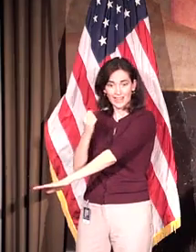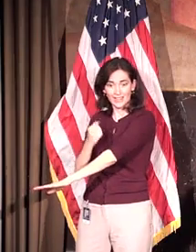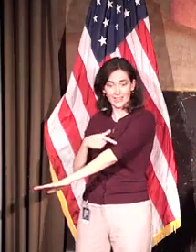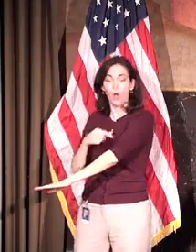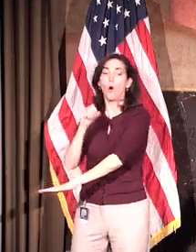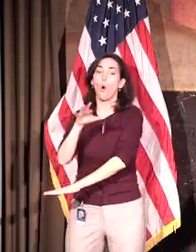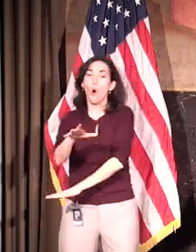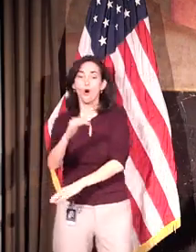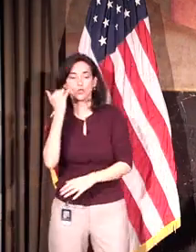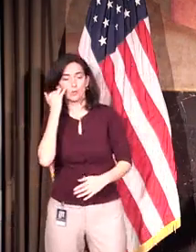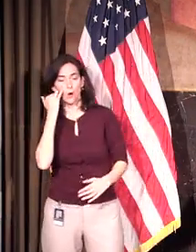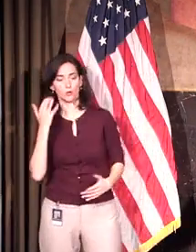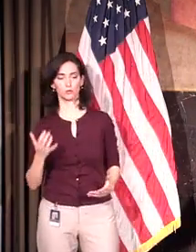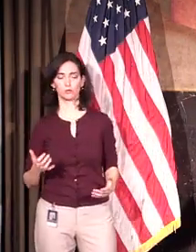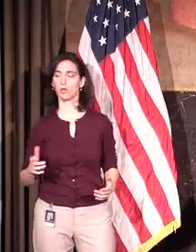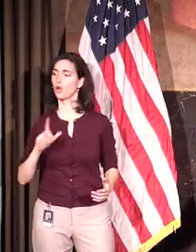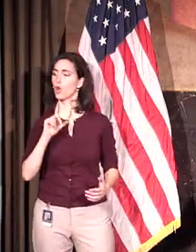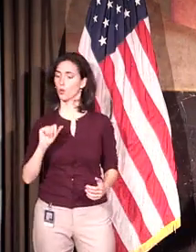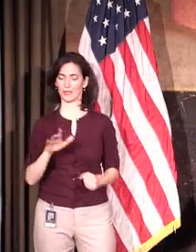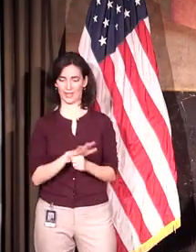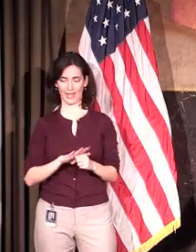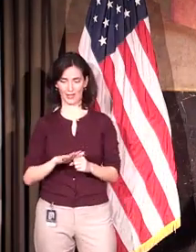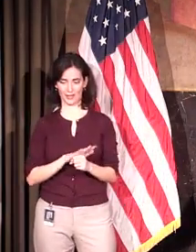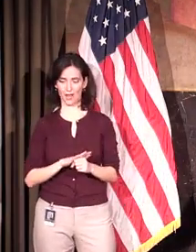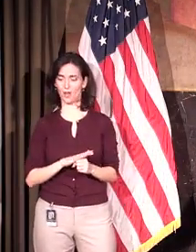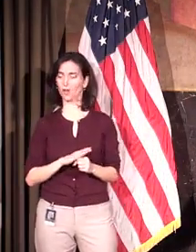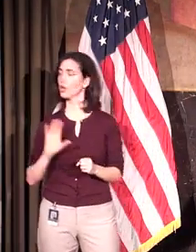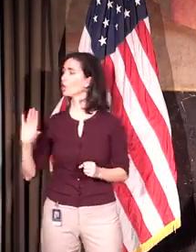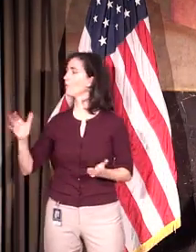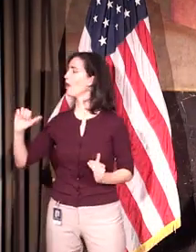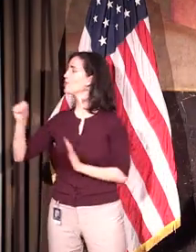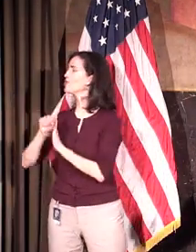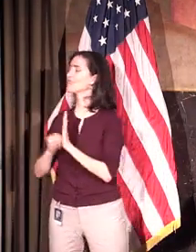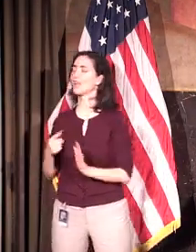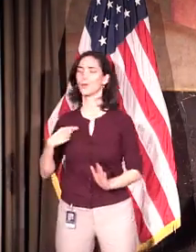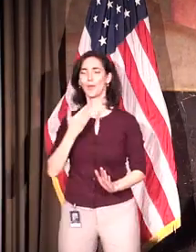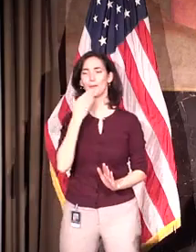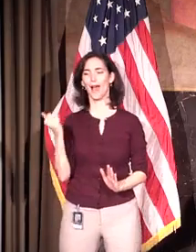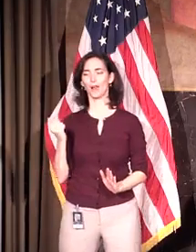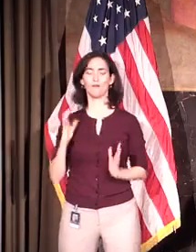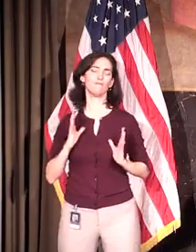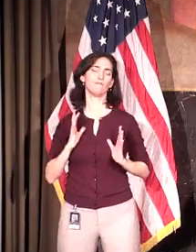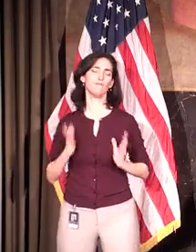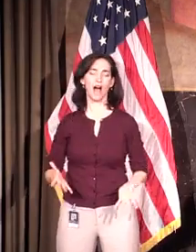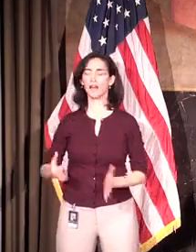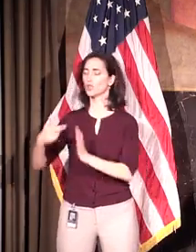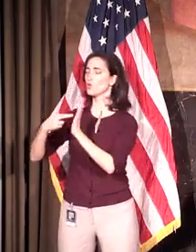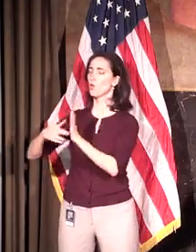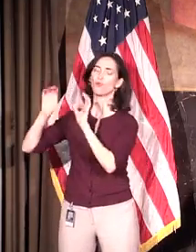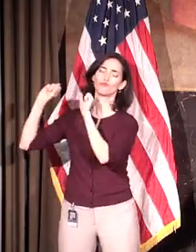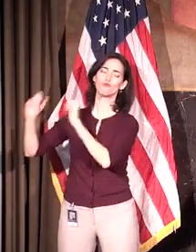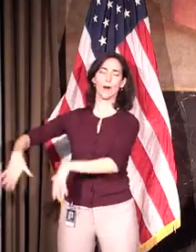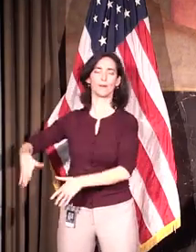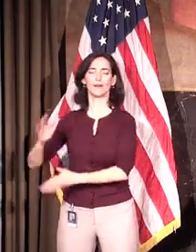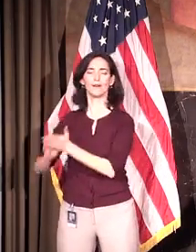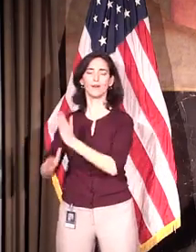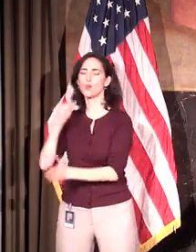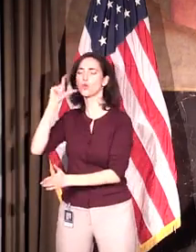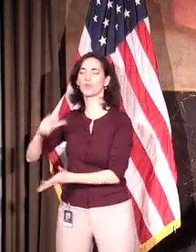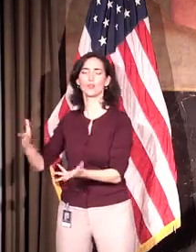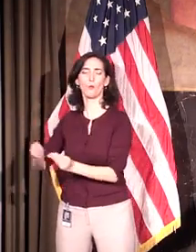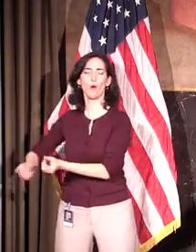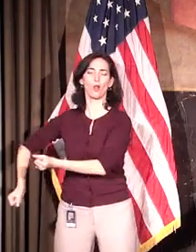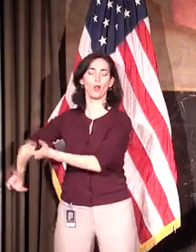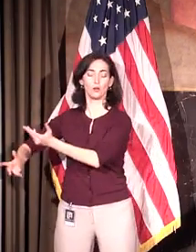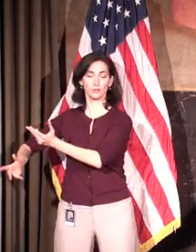your situation here in Louisiana is better than it is elsewhere, then it's time to remove the restrictions and the